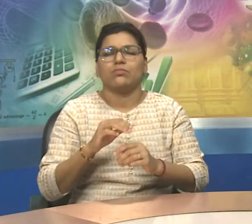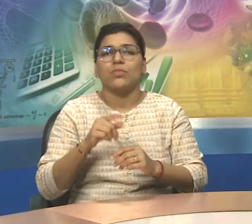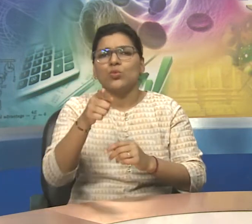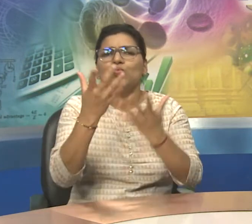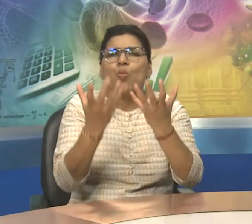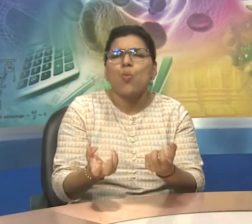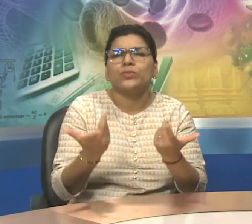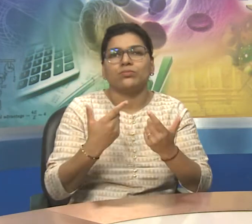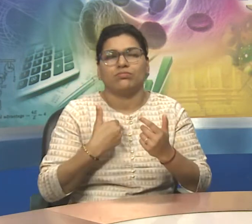Democracy.